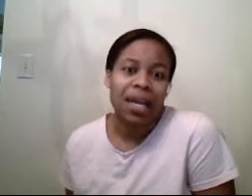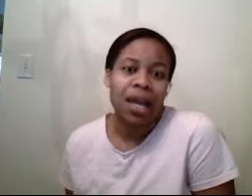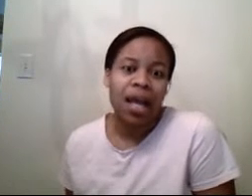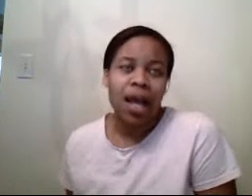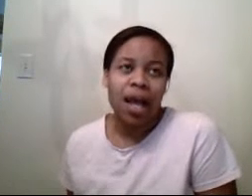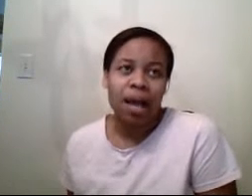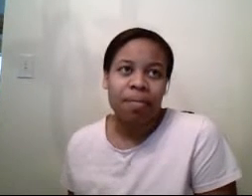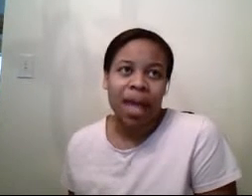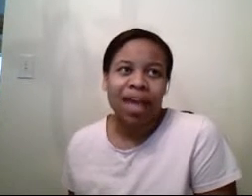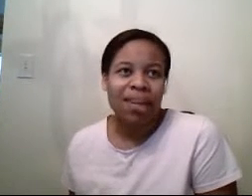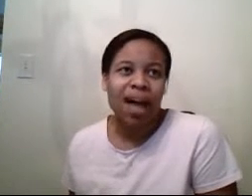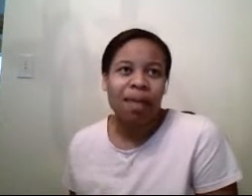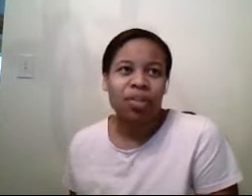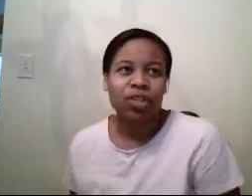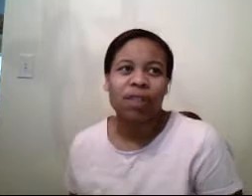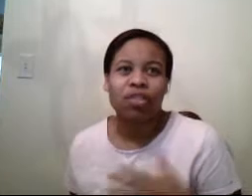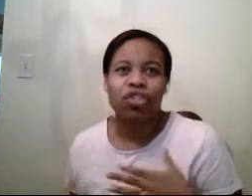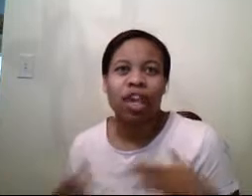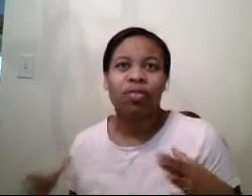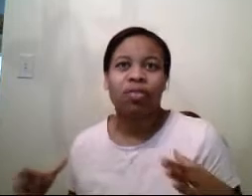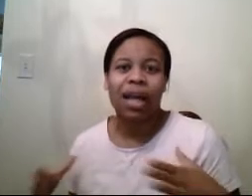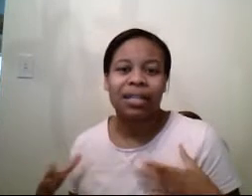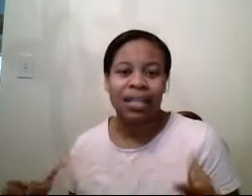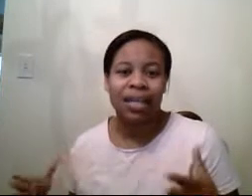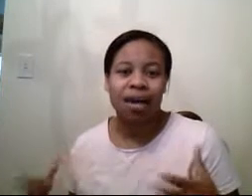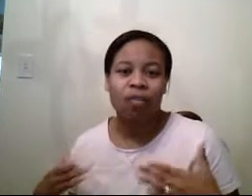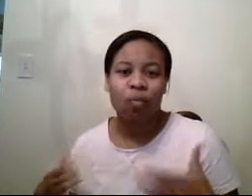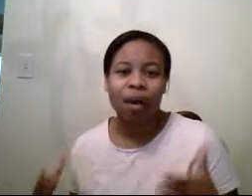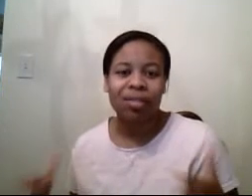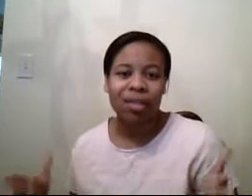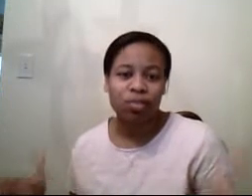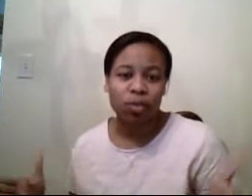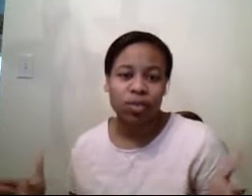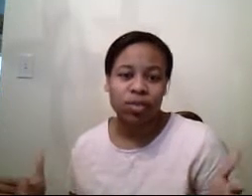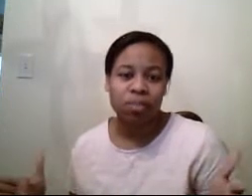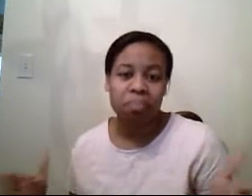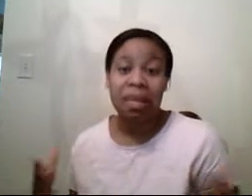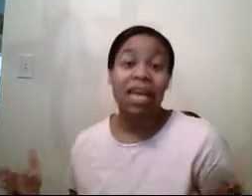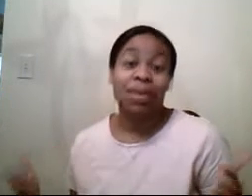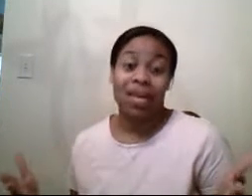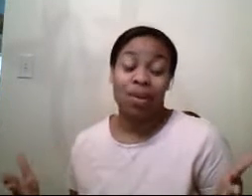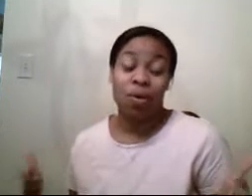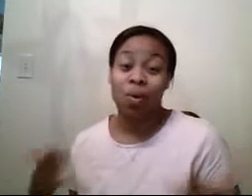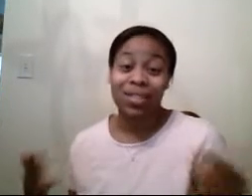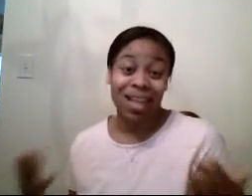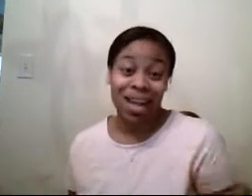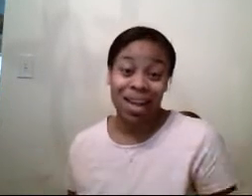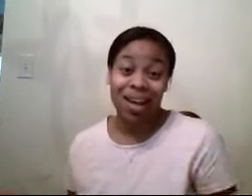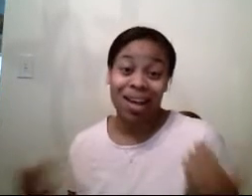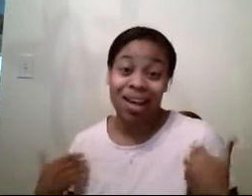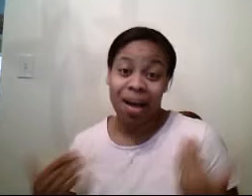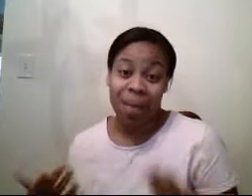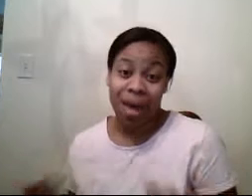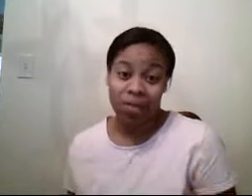can ahead of time, and just have a general idea of what these words may mean once they come out,